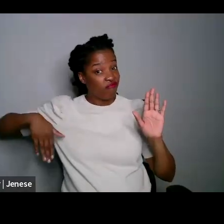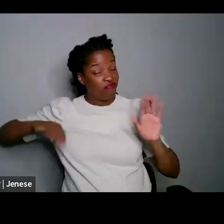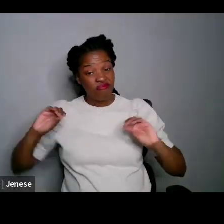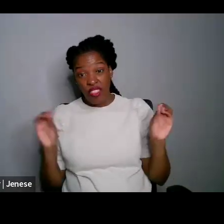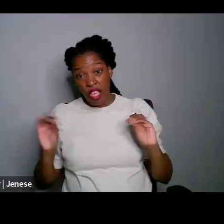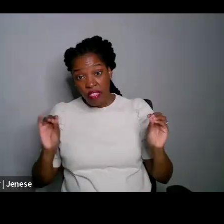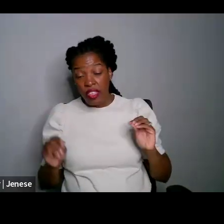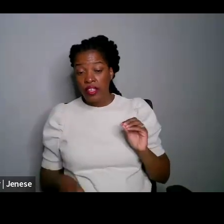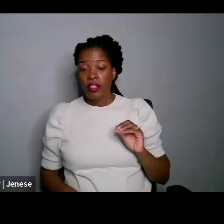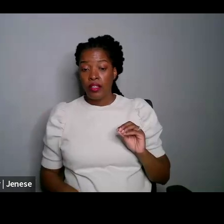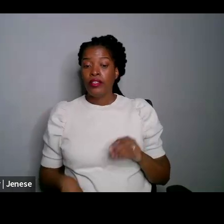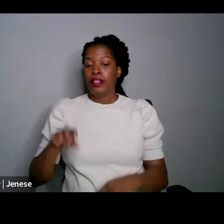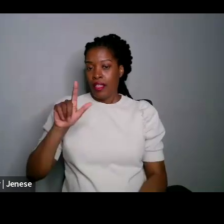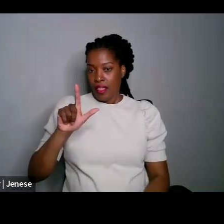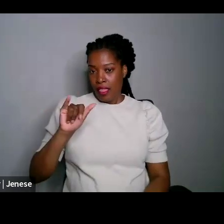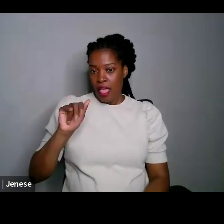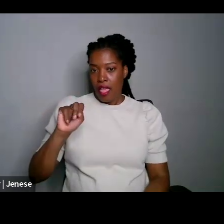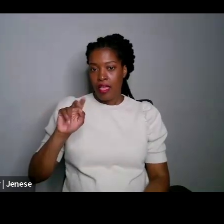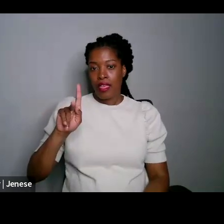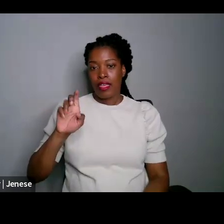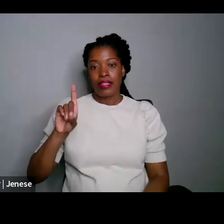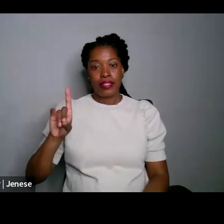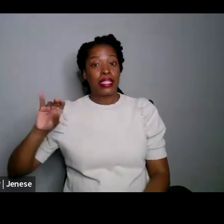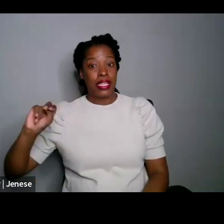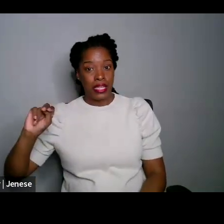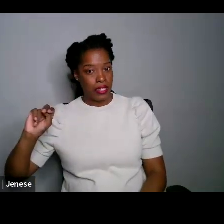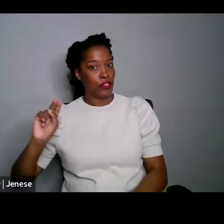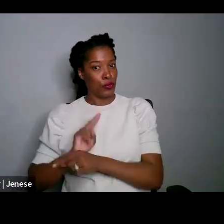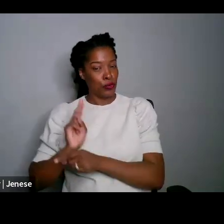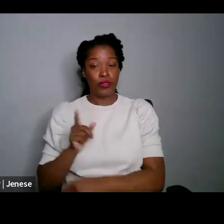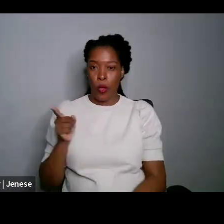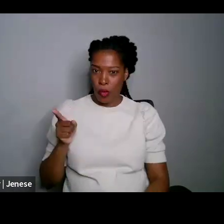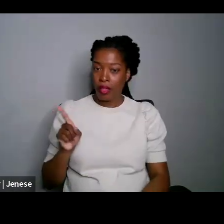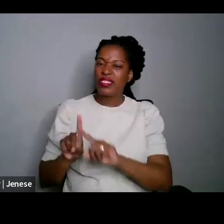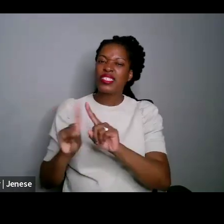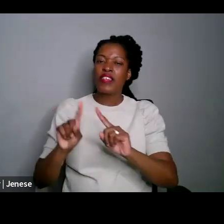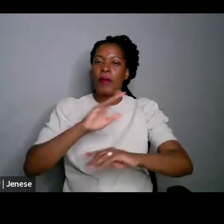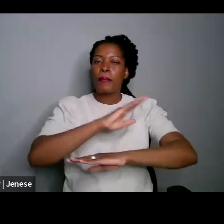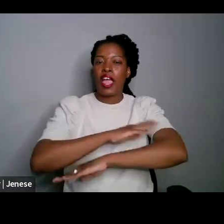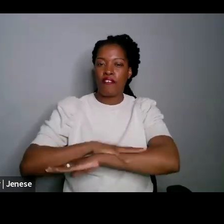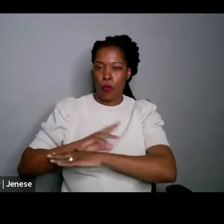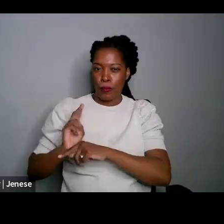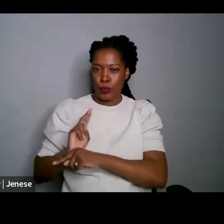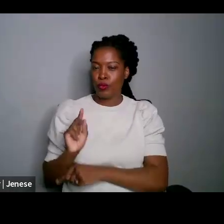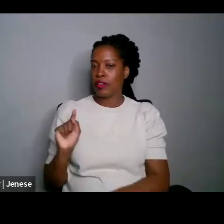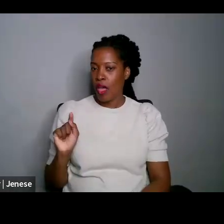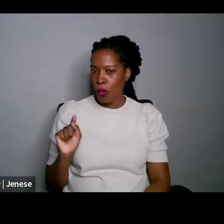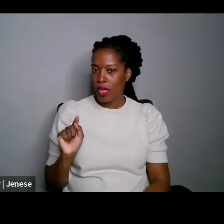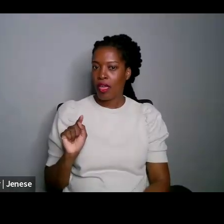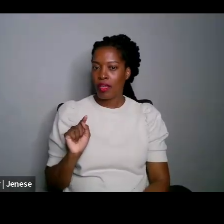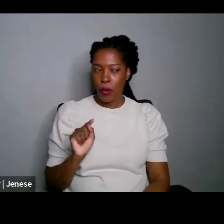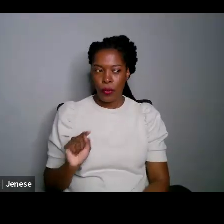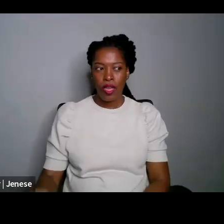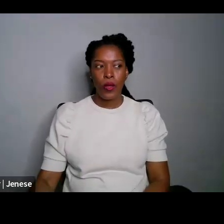I'm seeing some LinkedIn, looks like different platforms that you all are using.